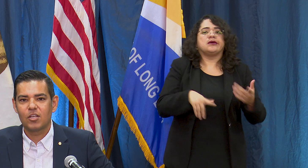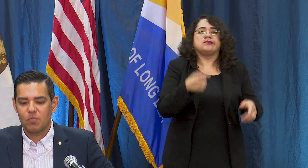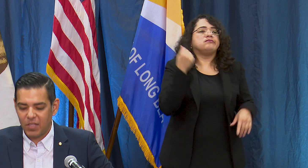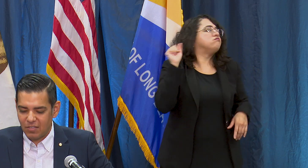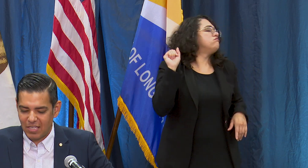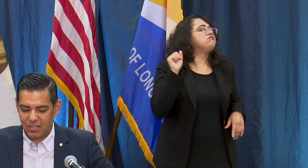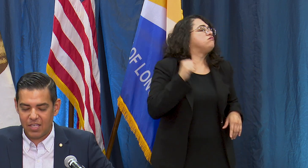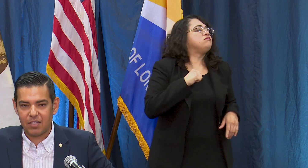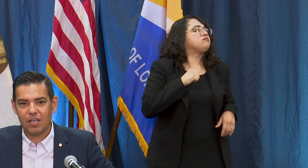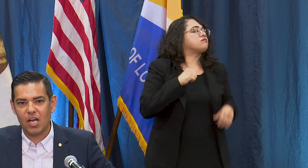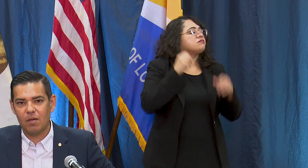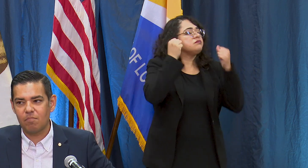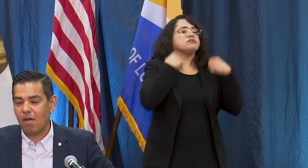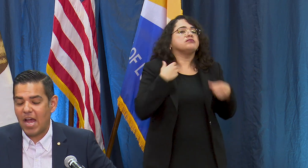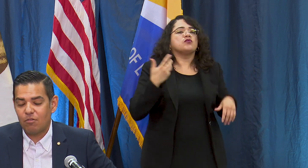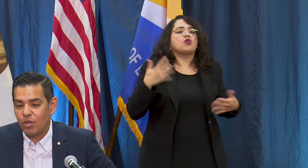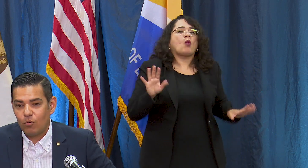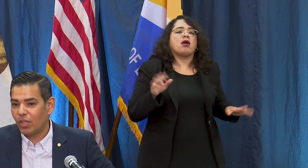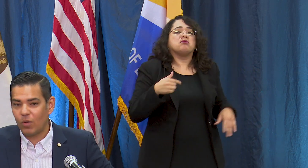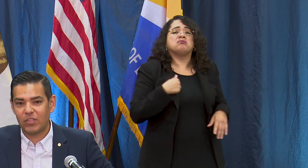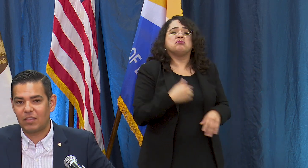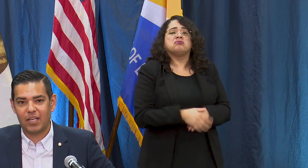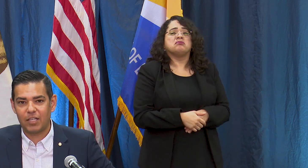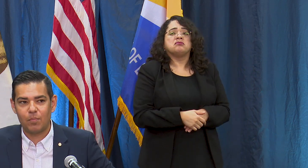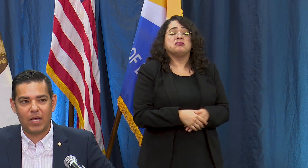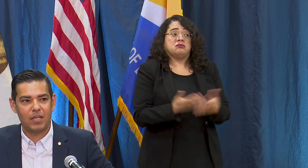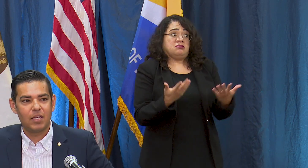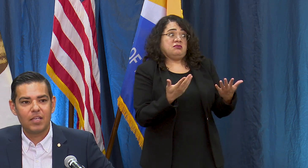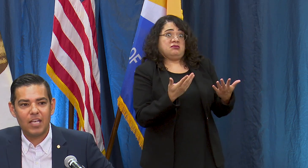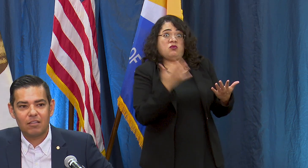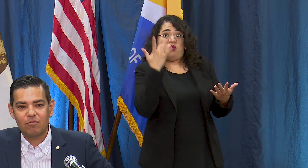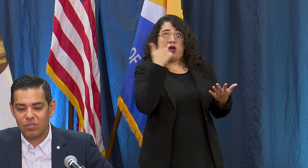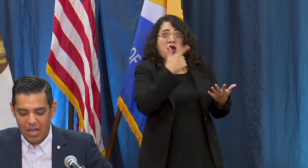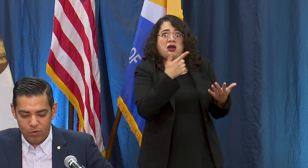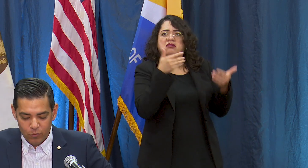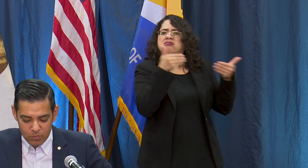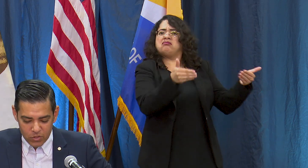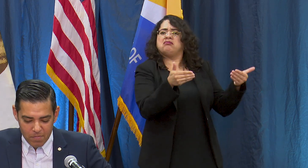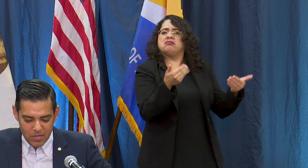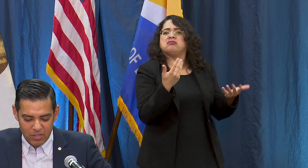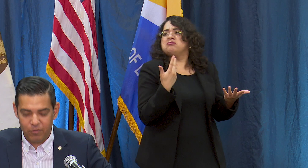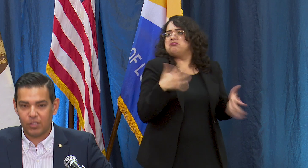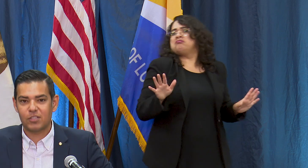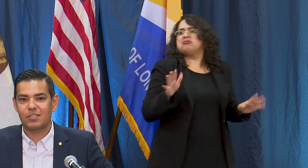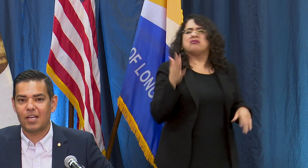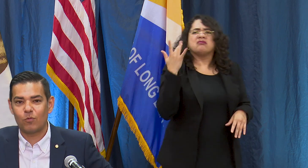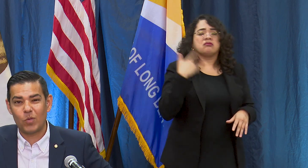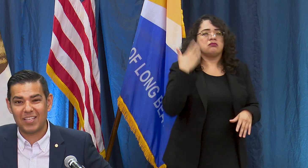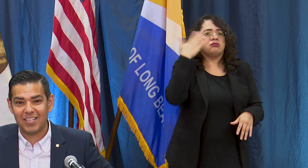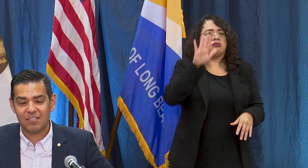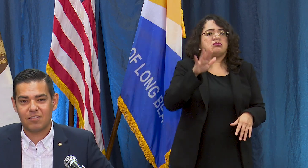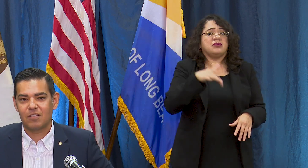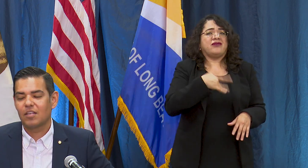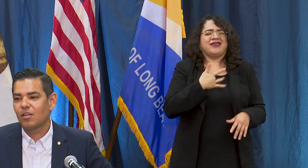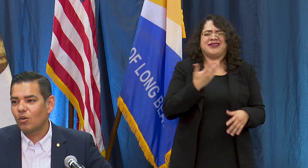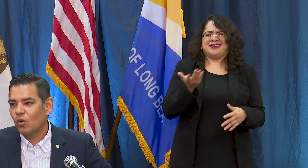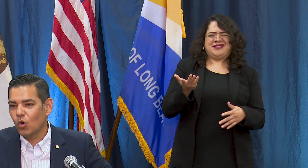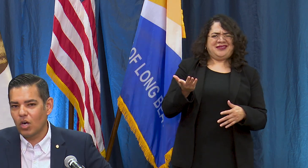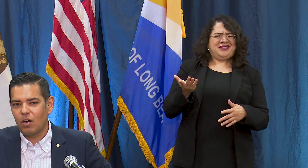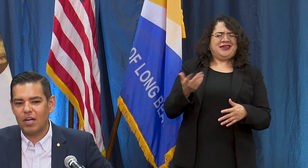covering because they think, I don't know really what they think, but I've heard from some that they feel it's a sign of